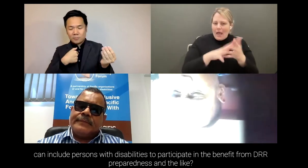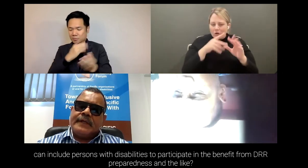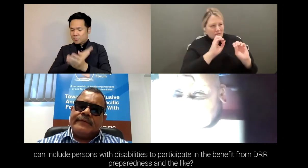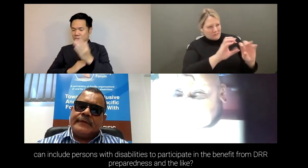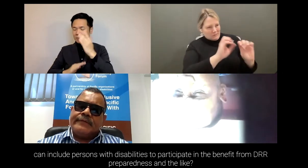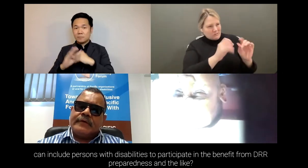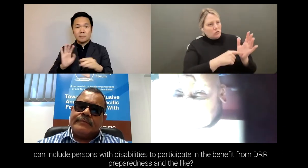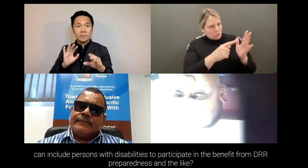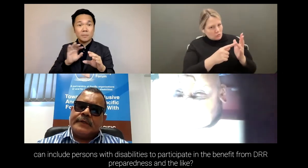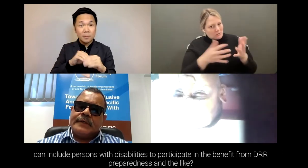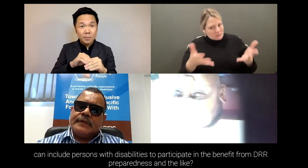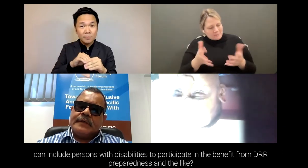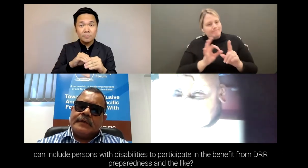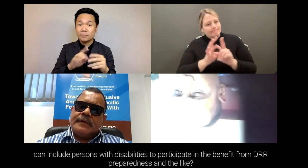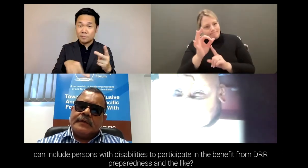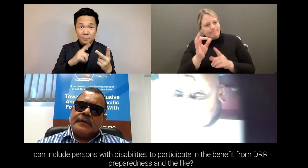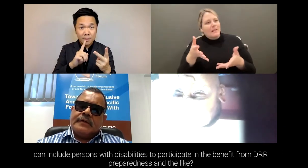participate and benefit from